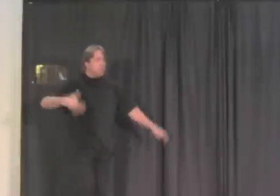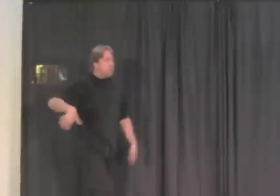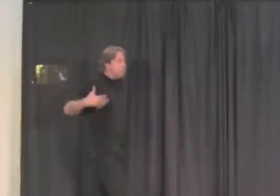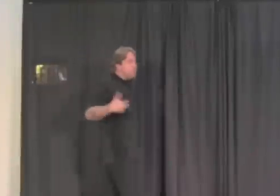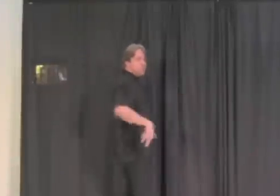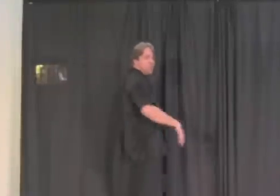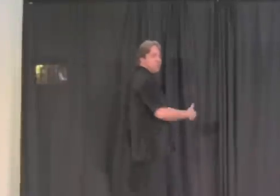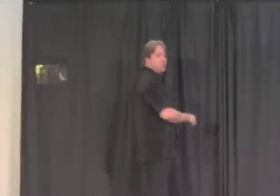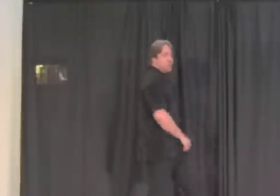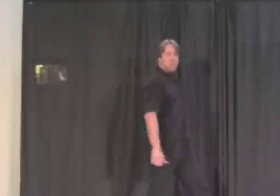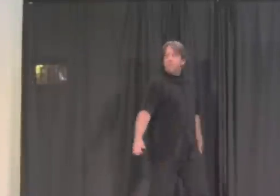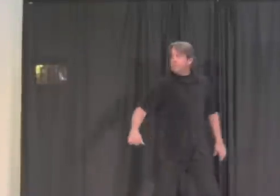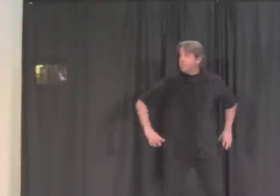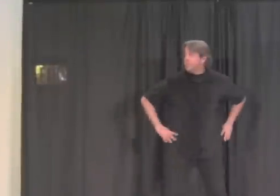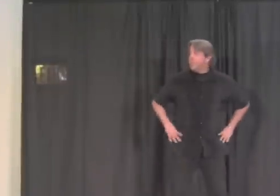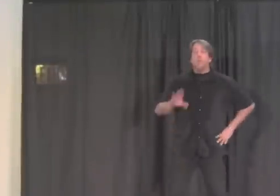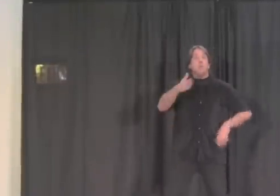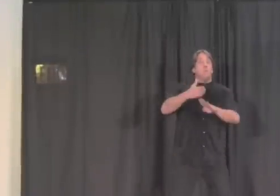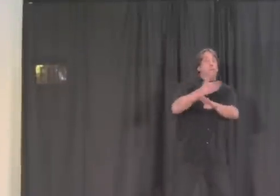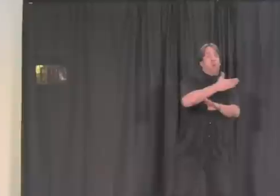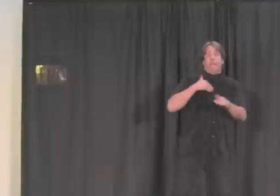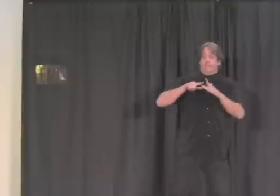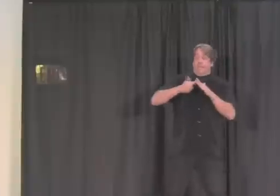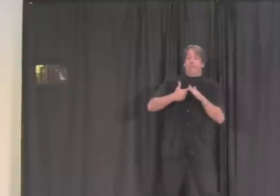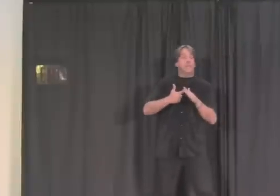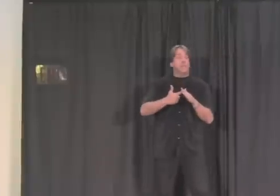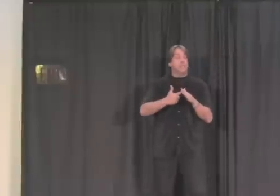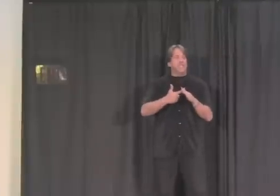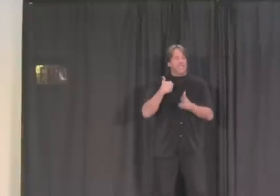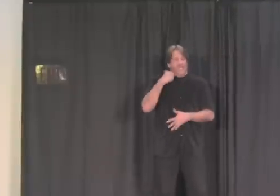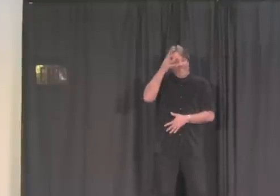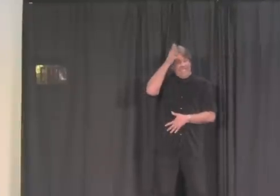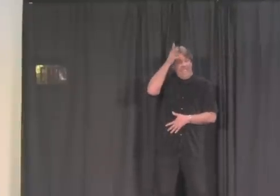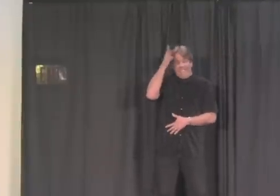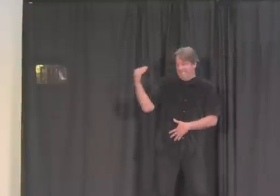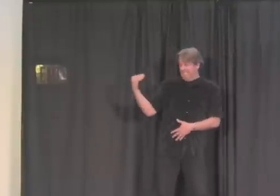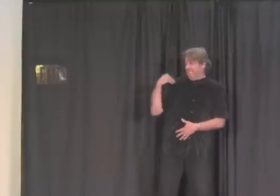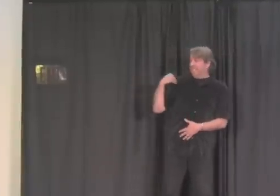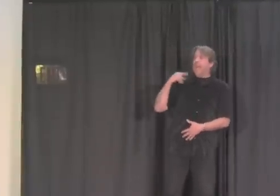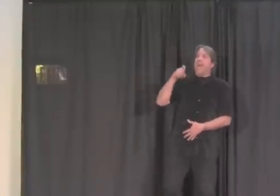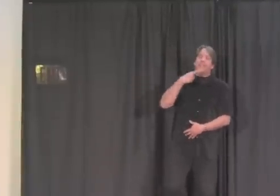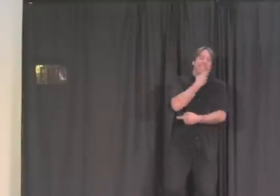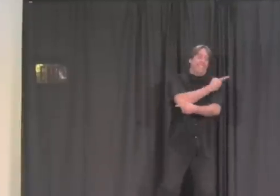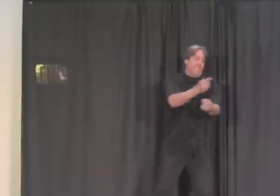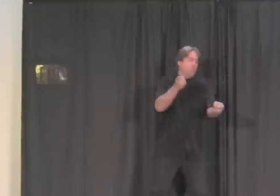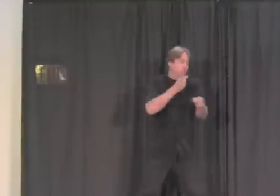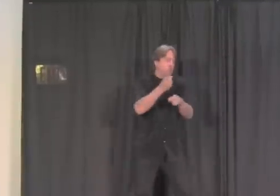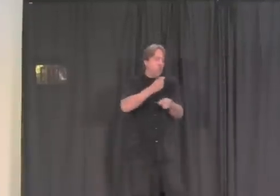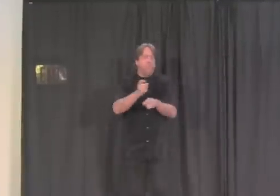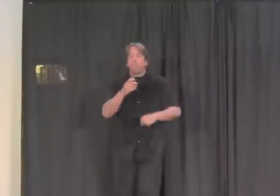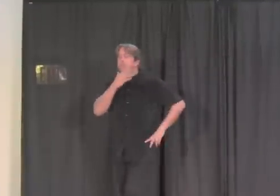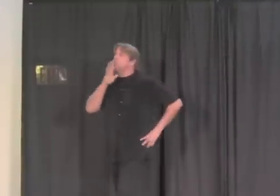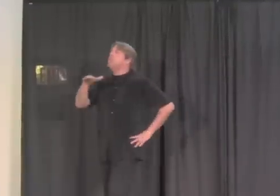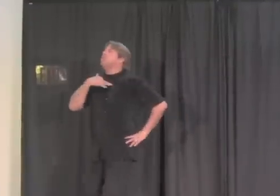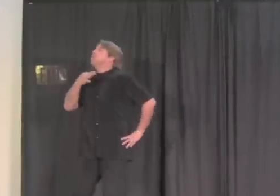Hello! Wow! Wow, wow, wow. Before I begin, I have to tell you a joke